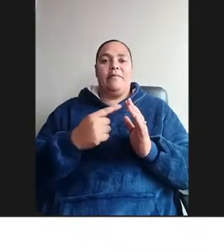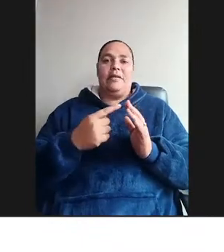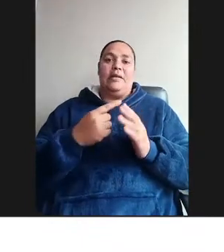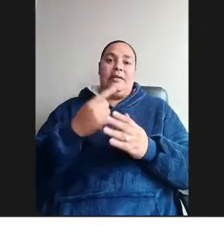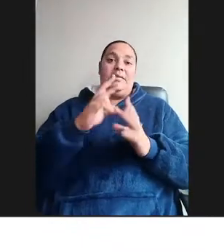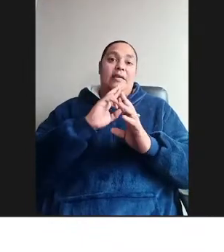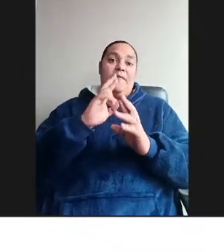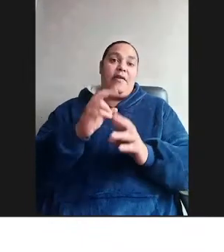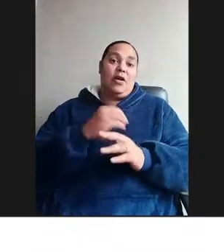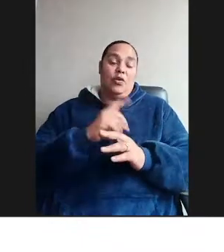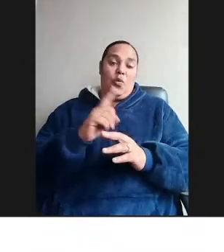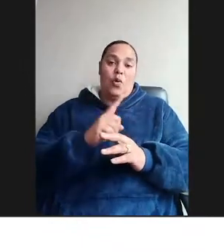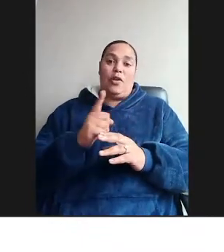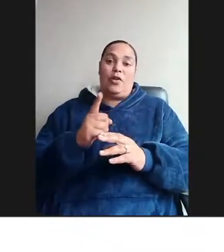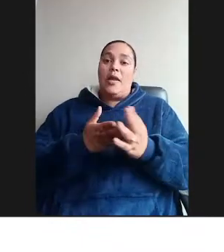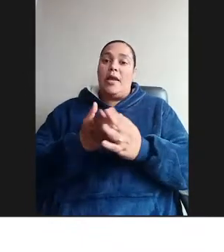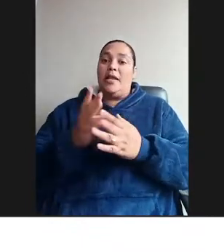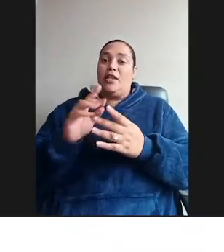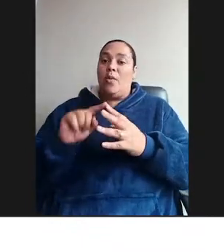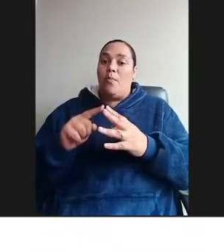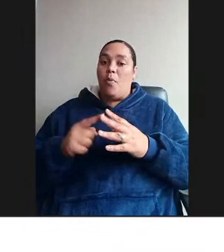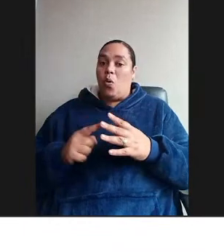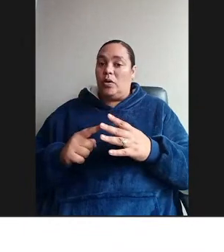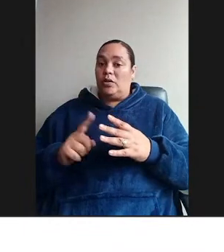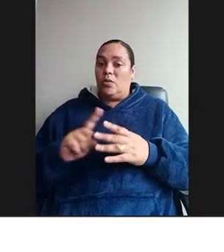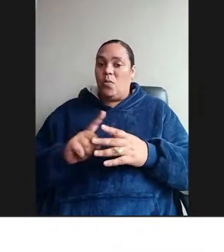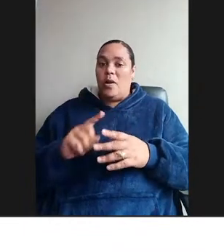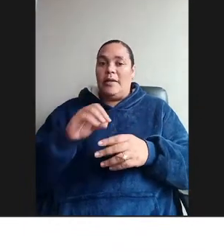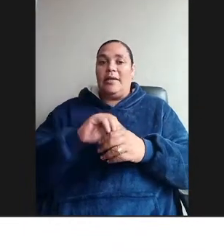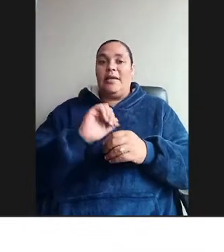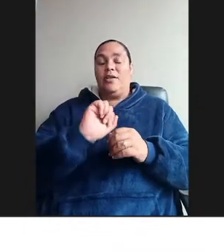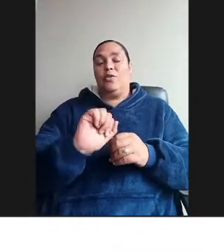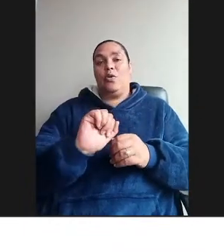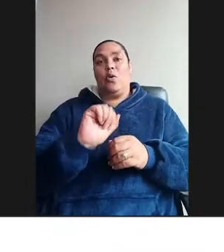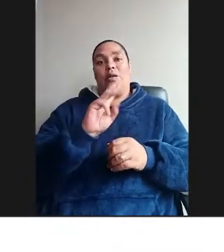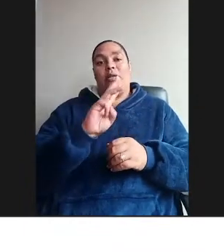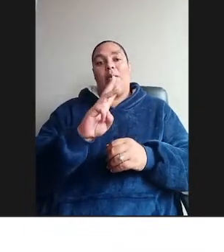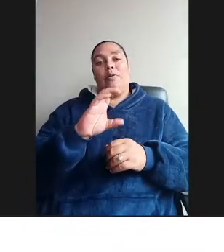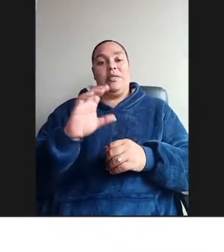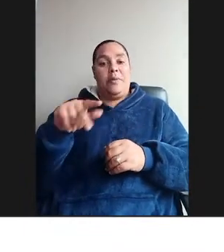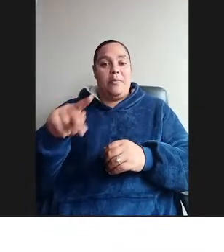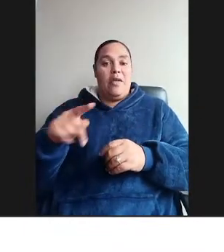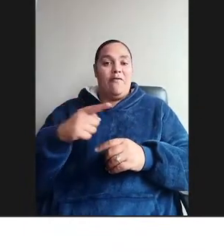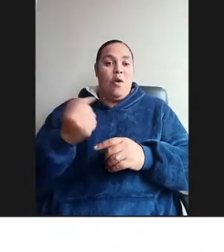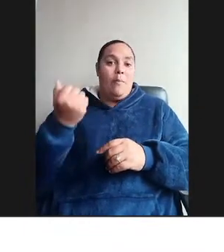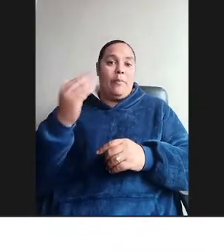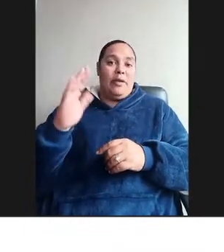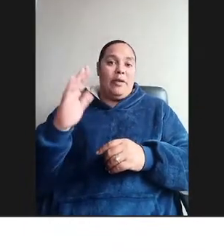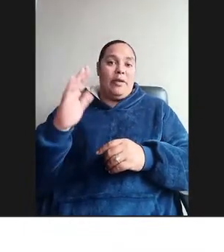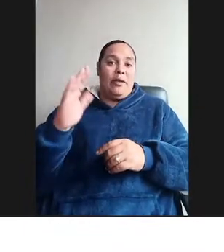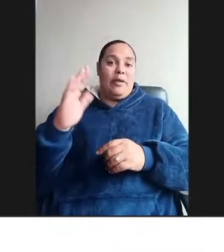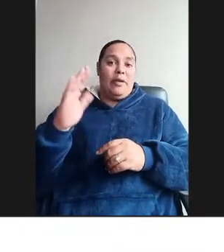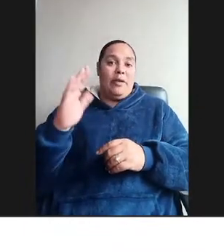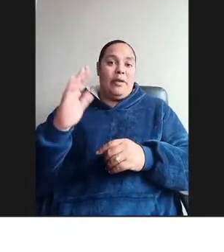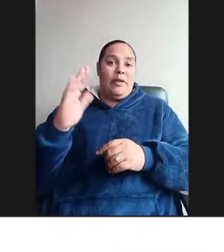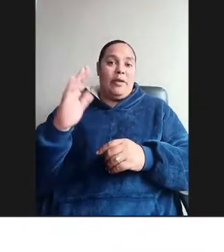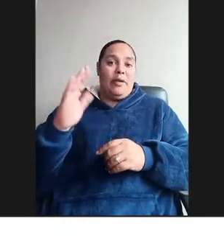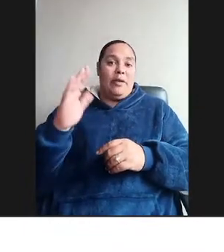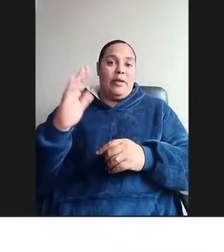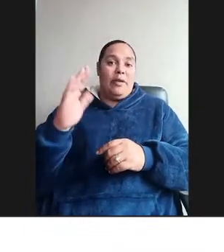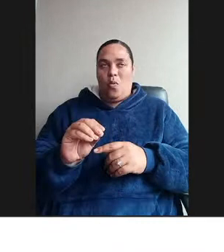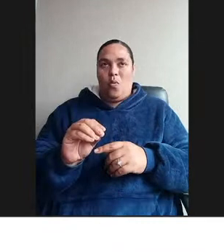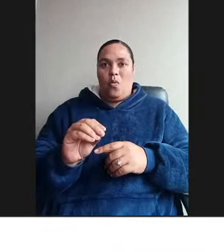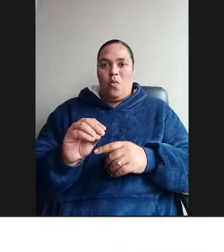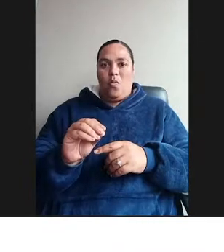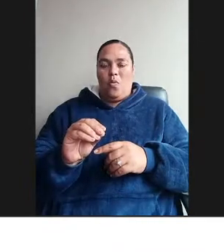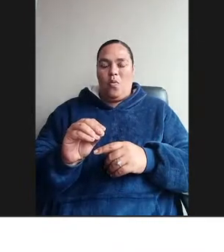in the WCPP for the petitions, it's PO. Then on registration of